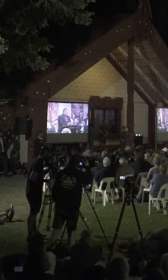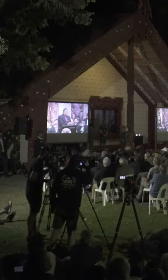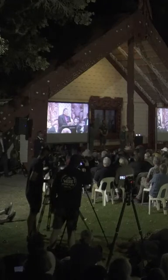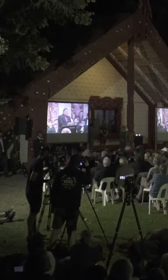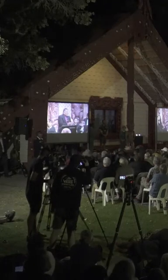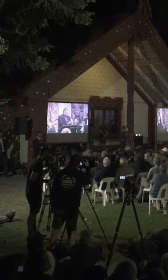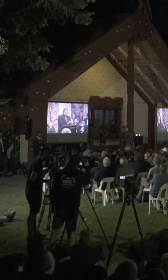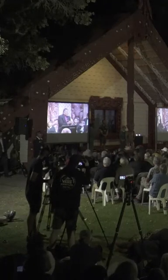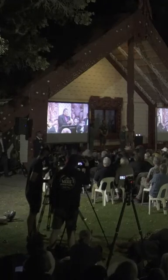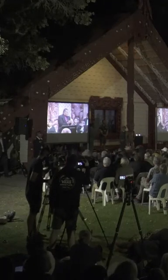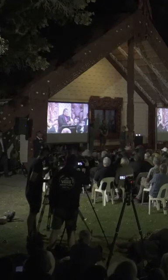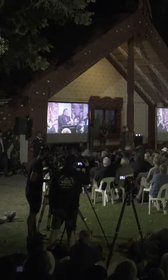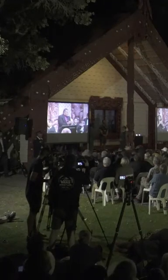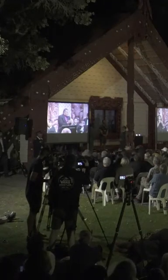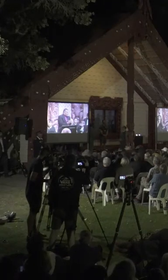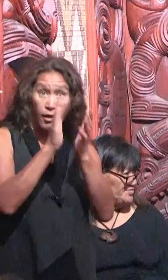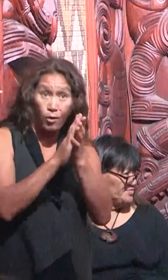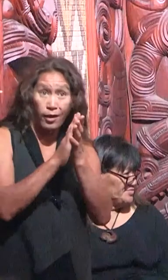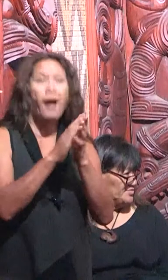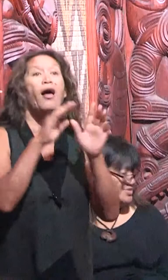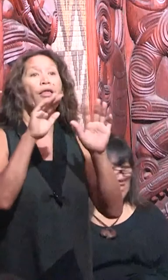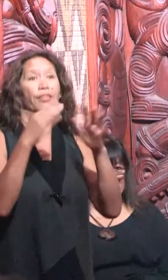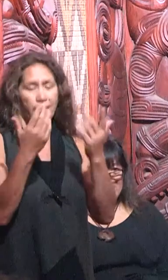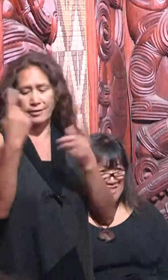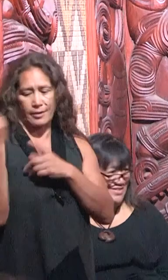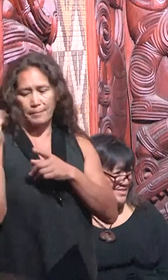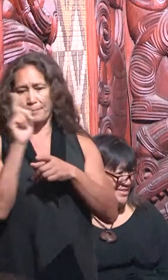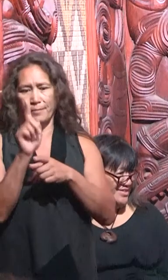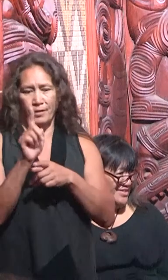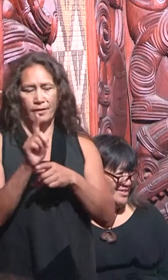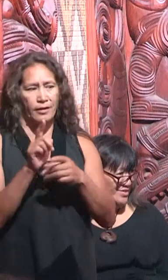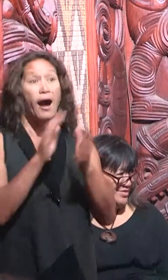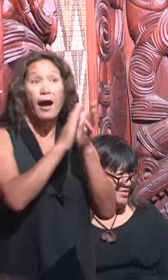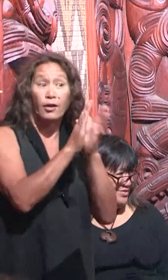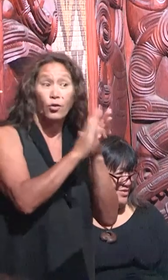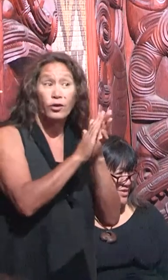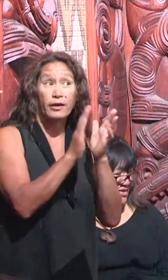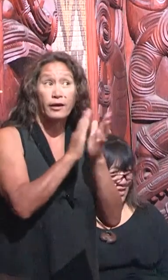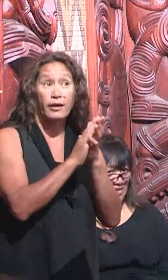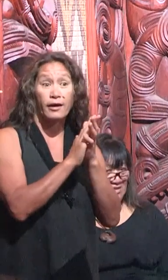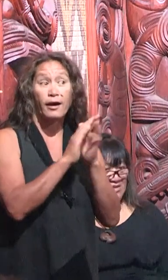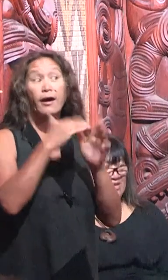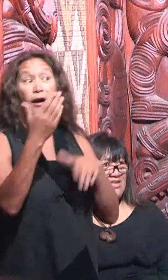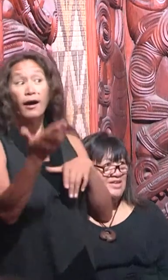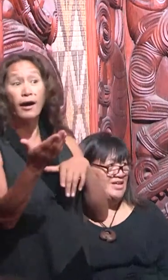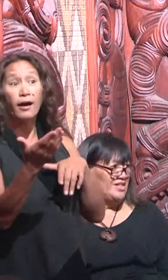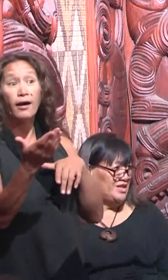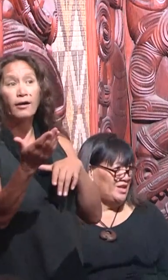Alleluia. And make sure you don't sit down until we finish Saturday. Try one more time. Alleluia,